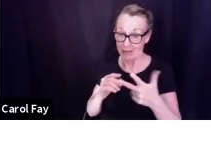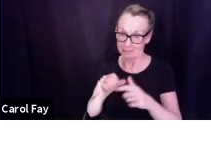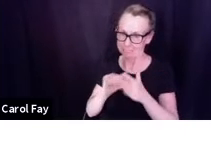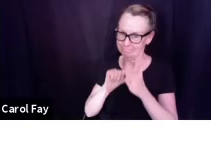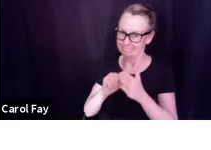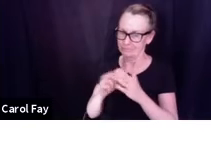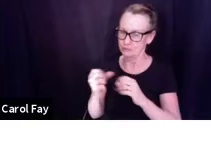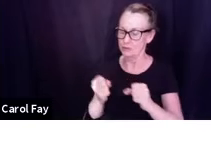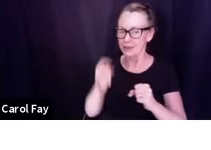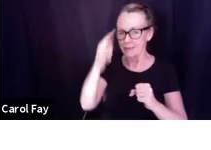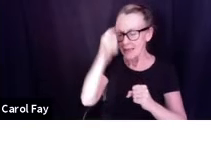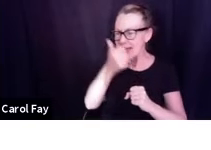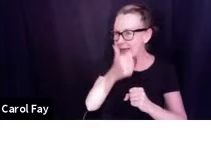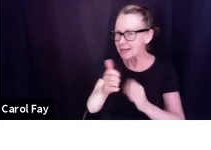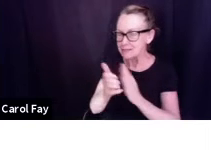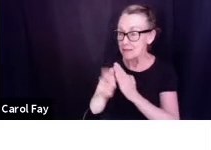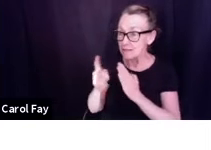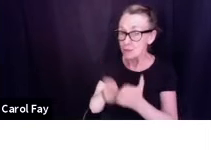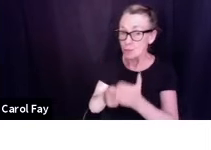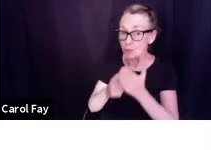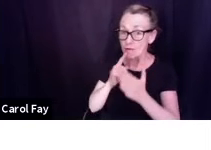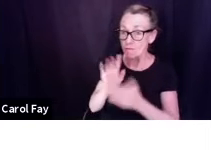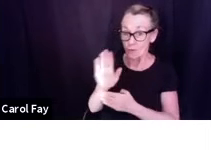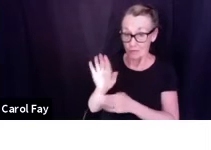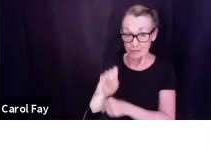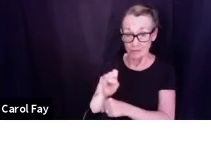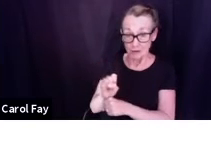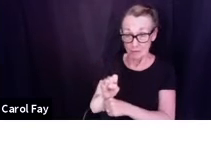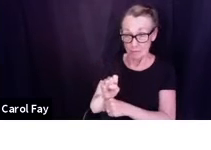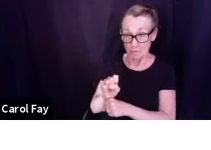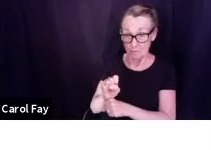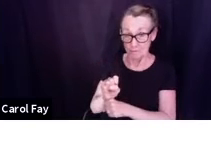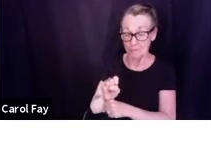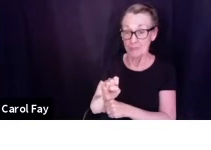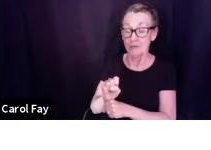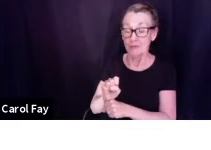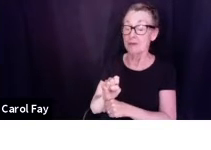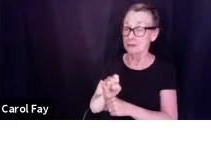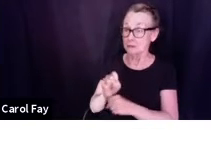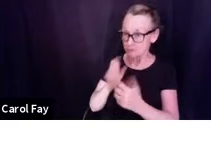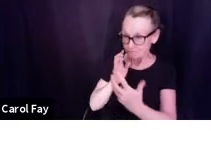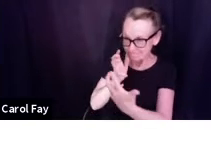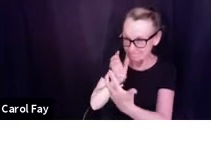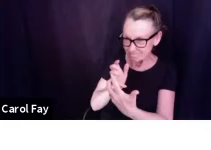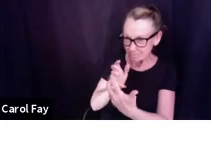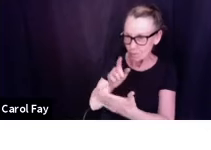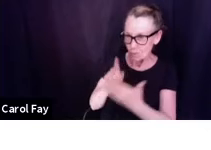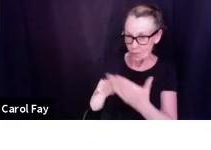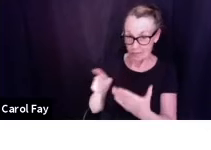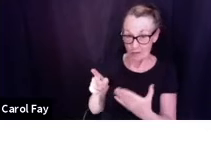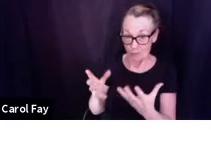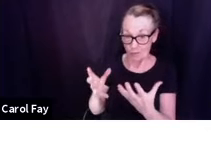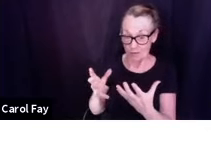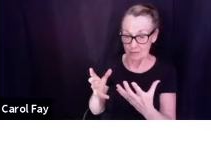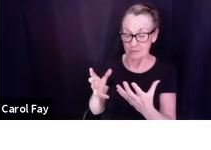Think of any skill they are requiring for that job. Apply to the job you're applying for, right? And so you can talk about that.